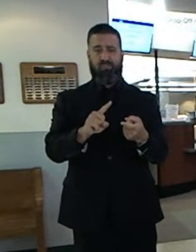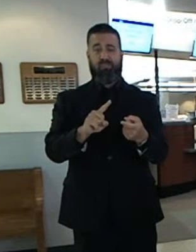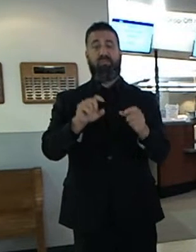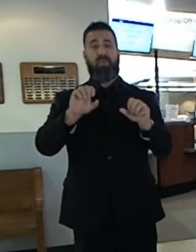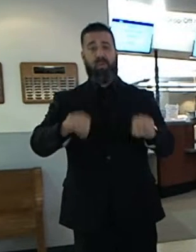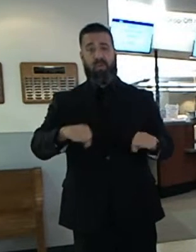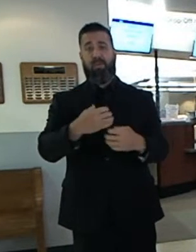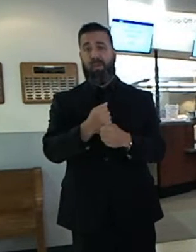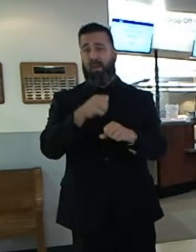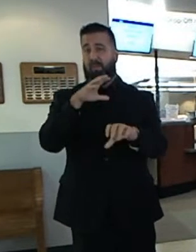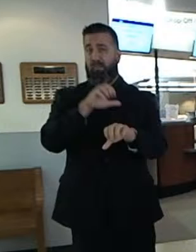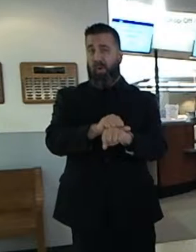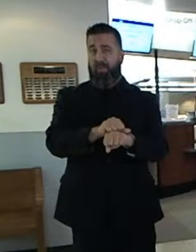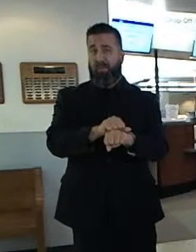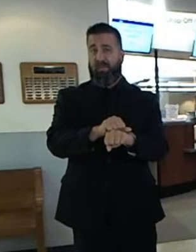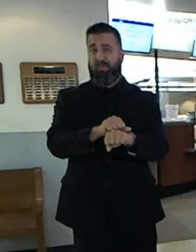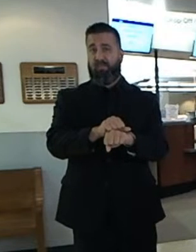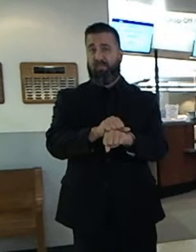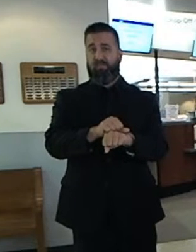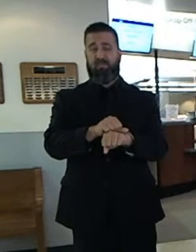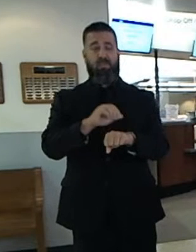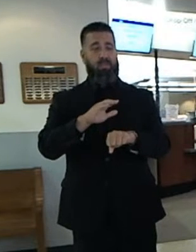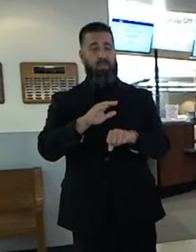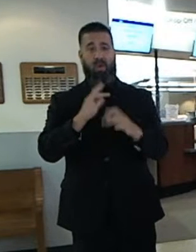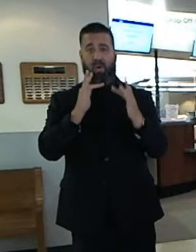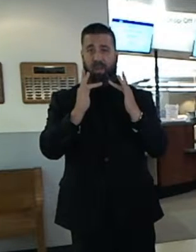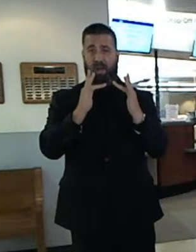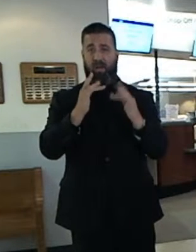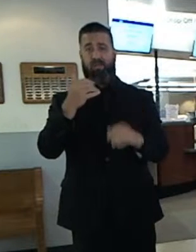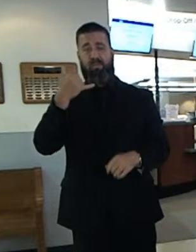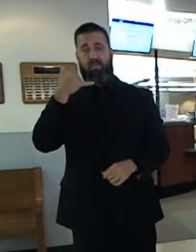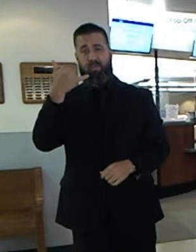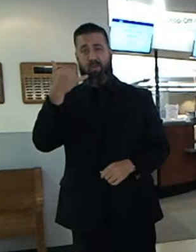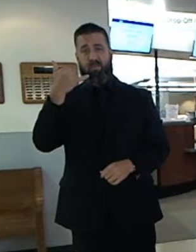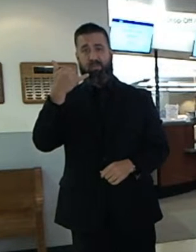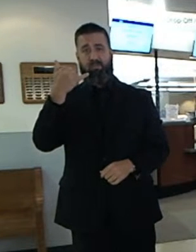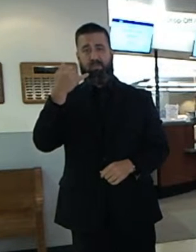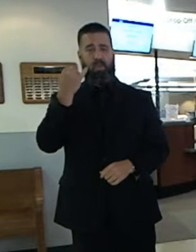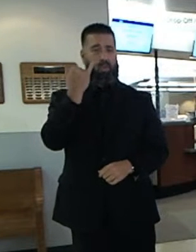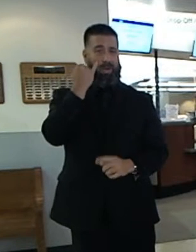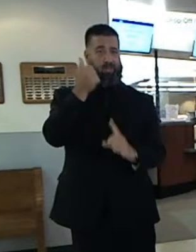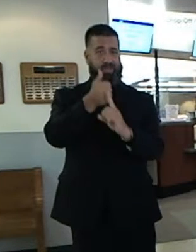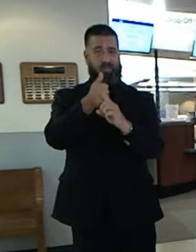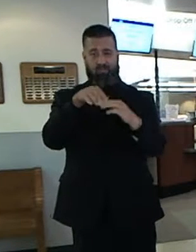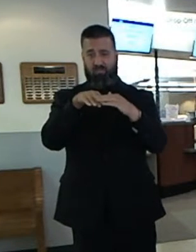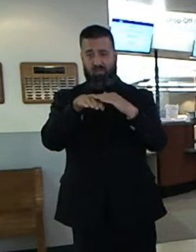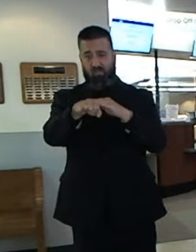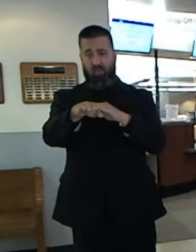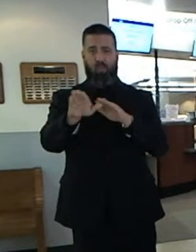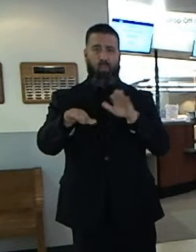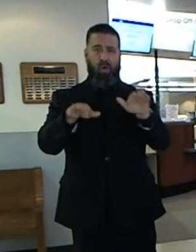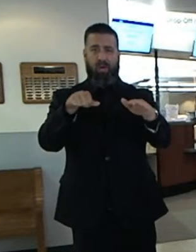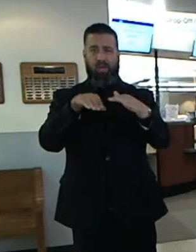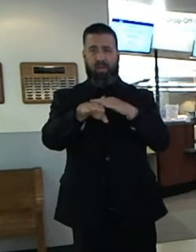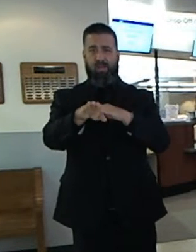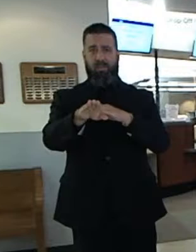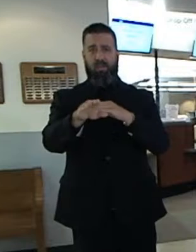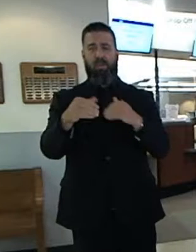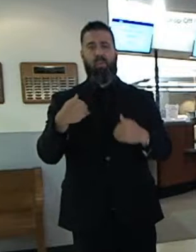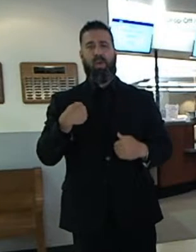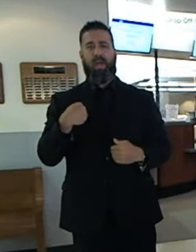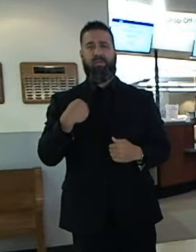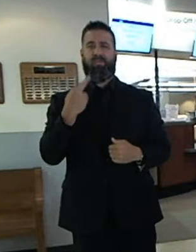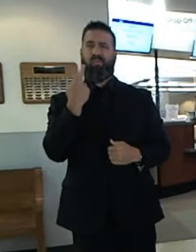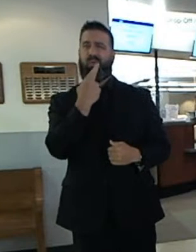or online, or even if you have a walk-in service, we have restaurant-style